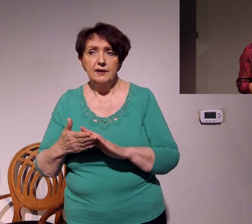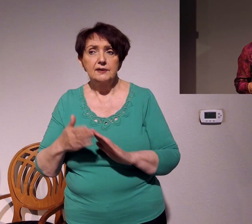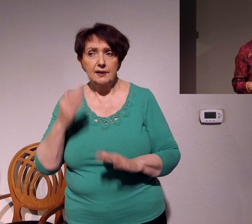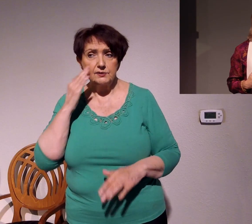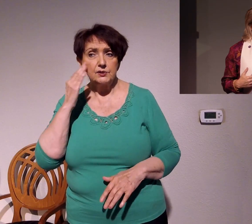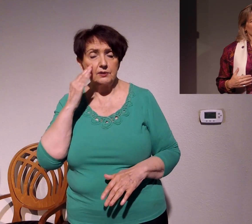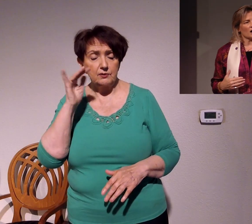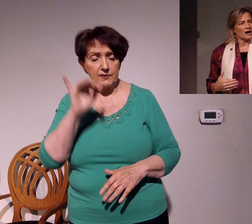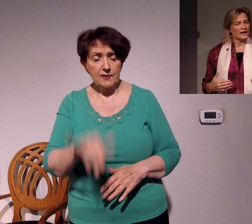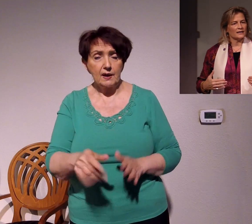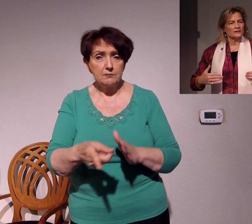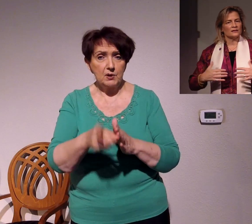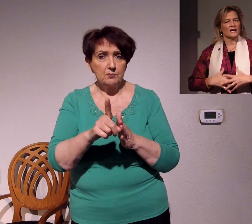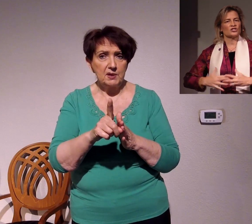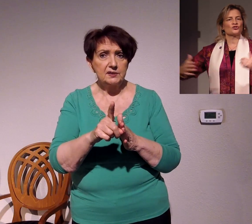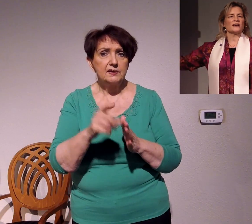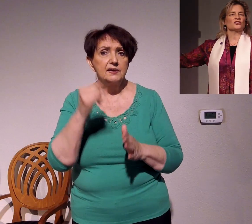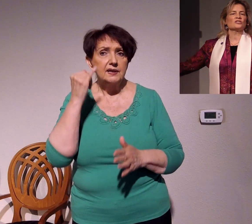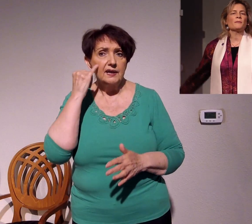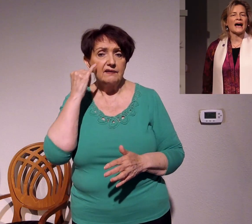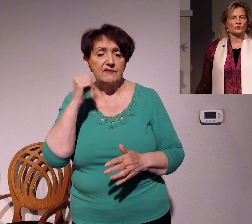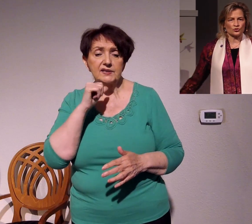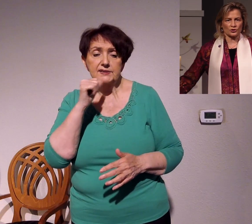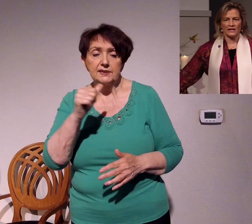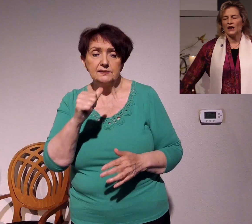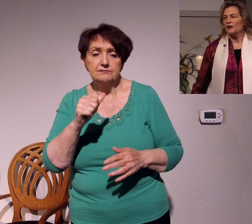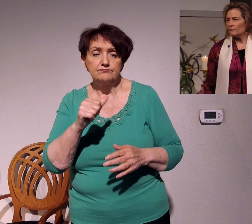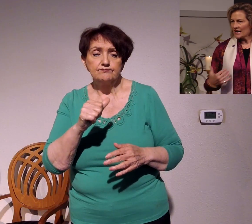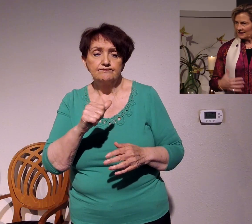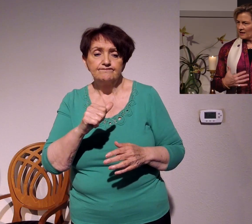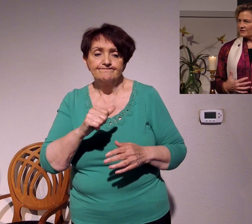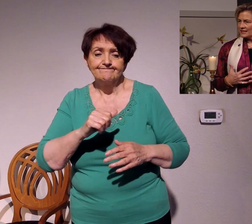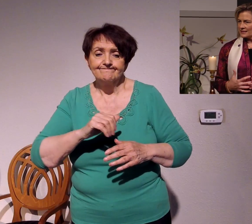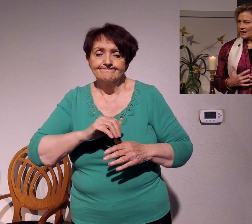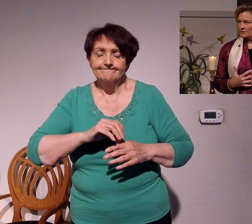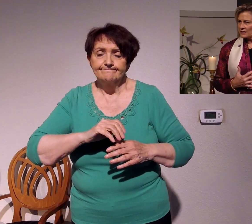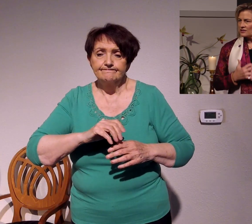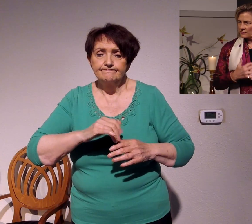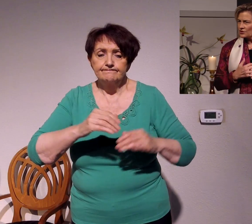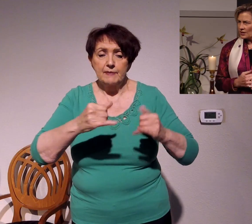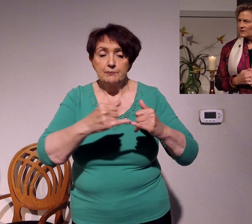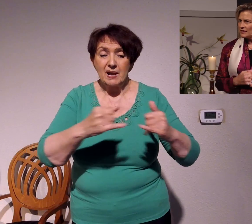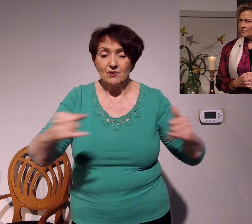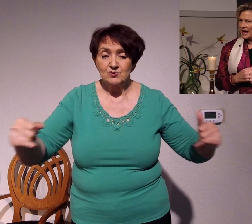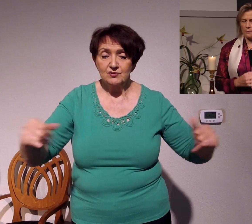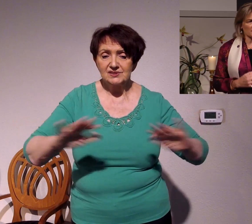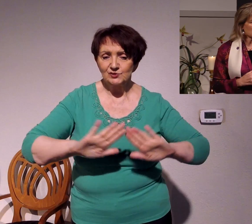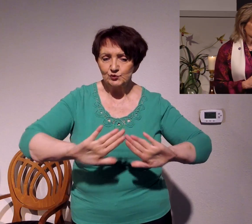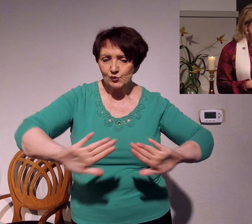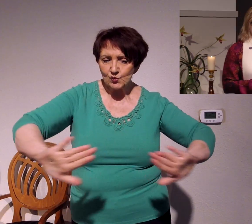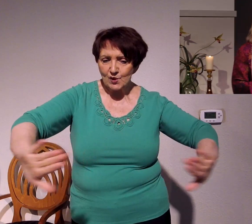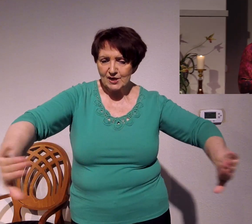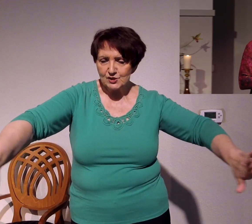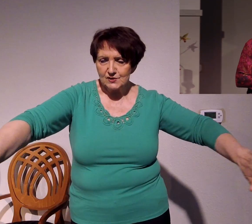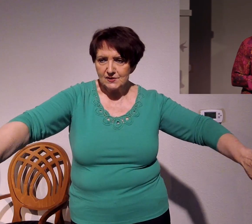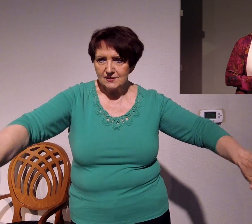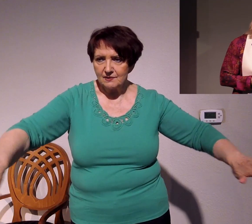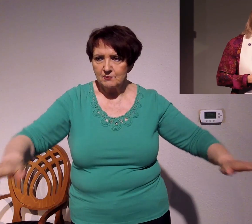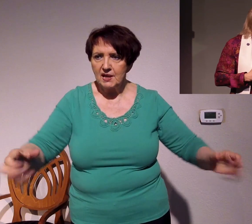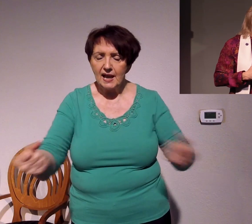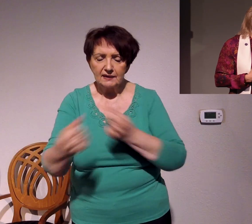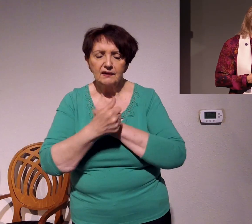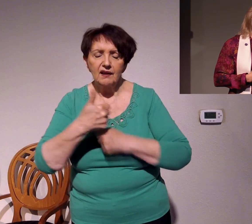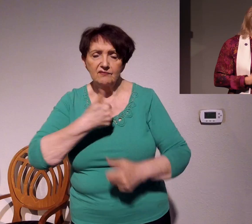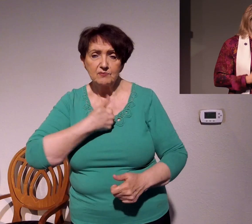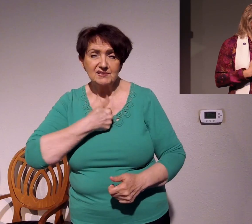that moment that if I did not stretch the boundary of my love and acceptance for something about me to its